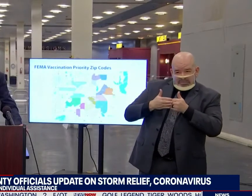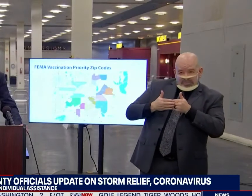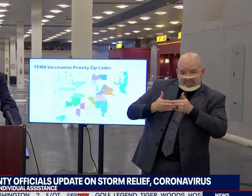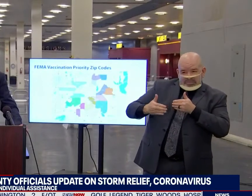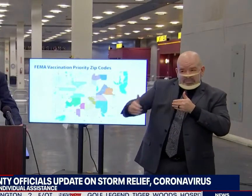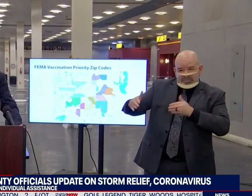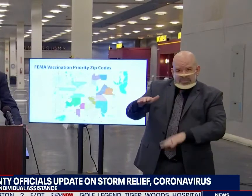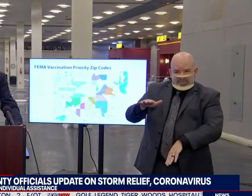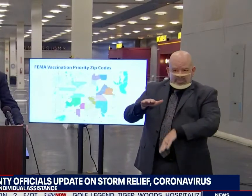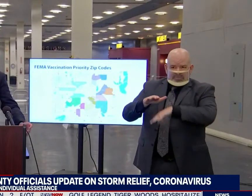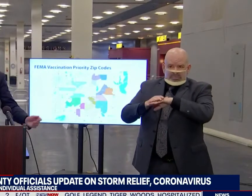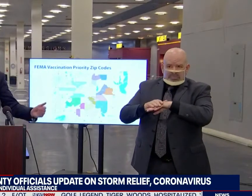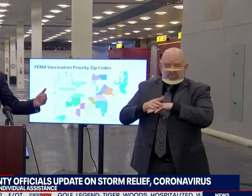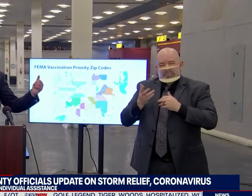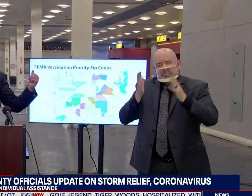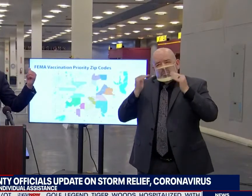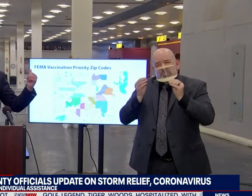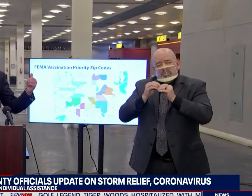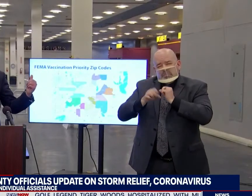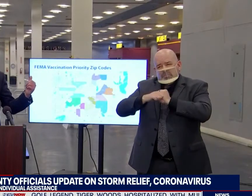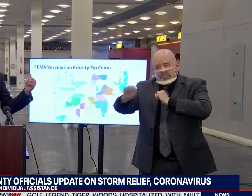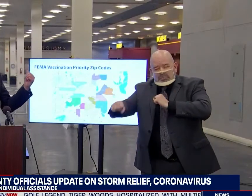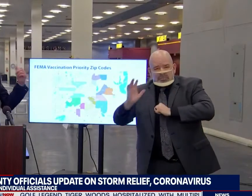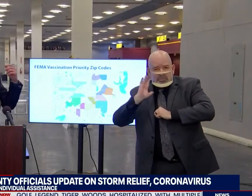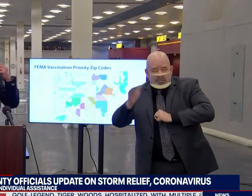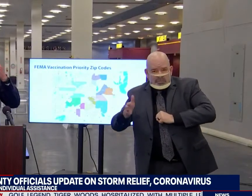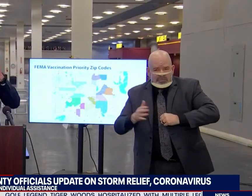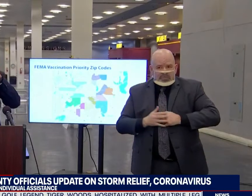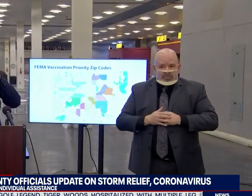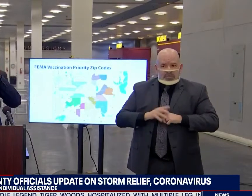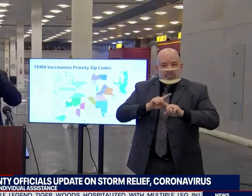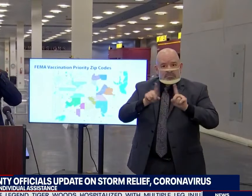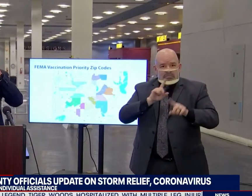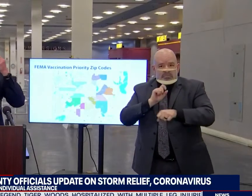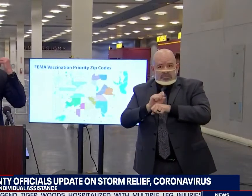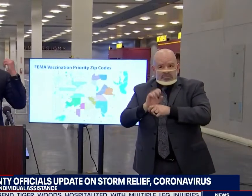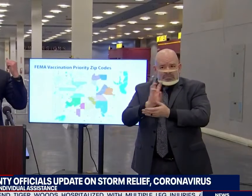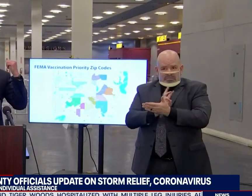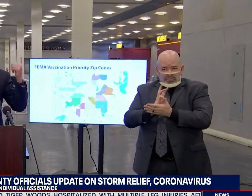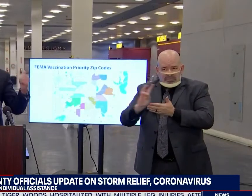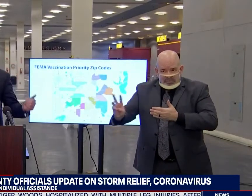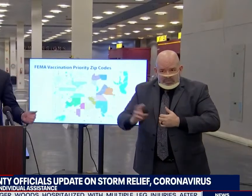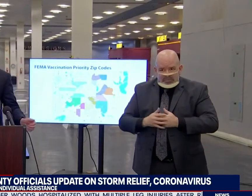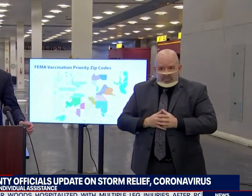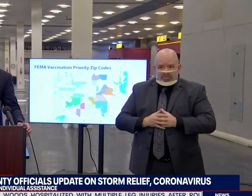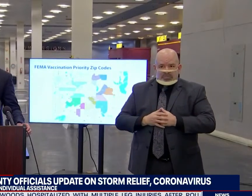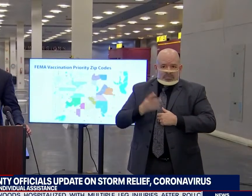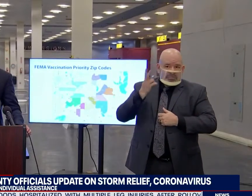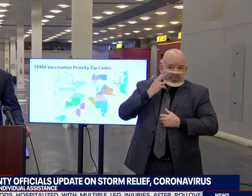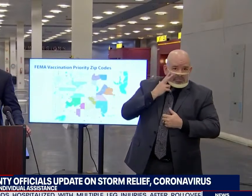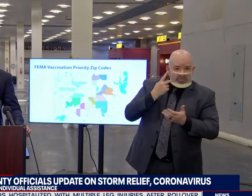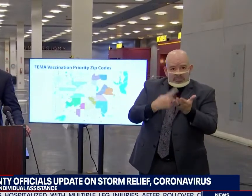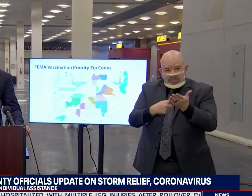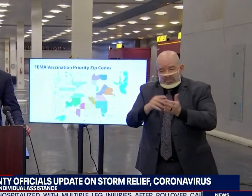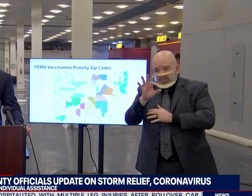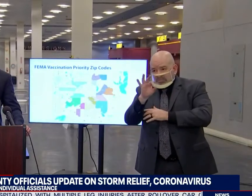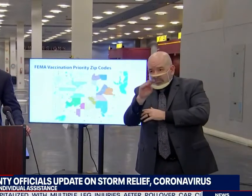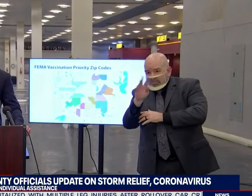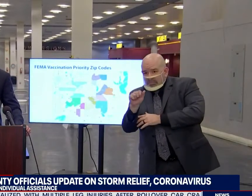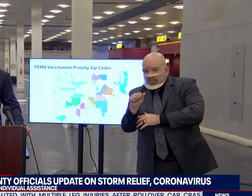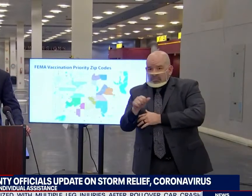Um, again, we've shown you uh the the map and if you want to behind me put up those